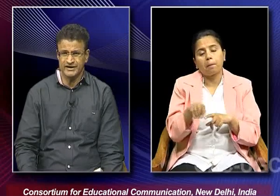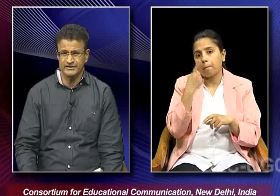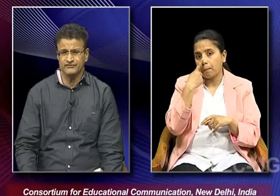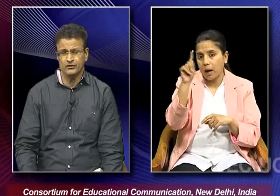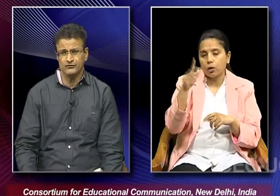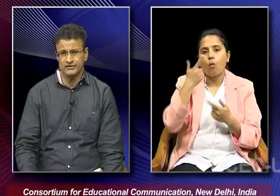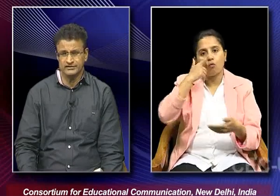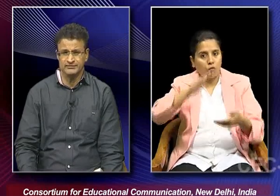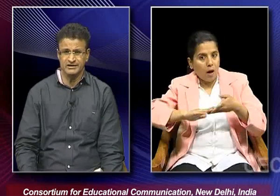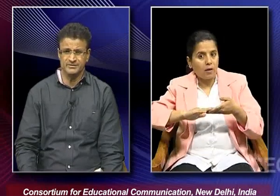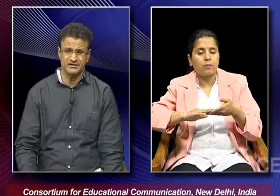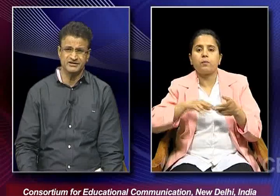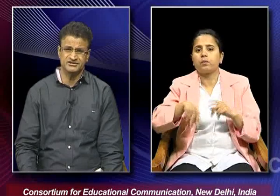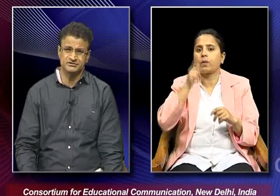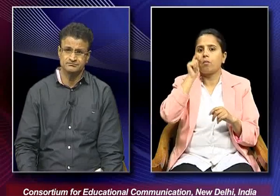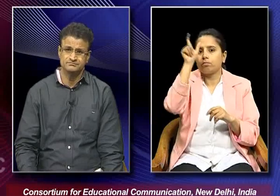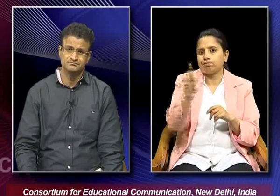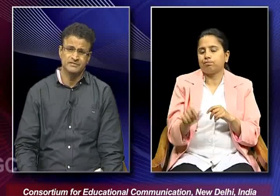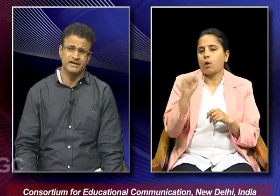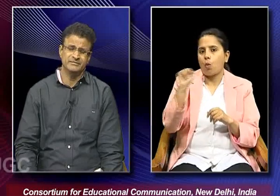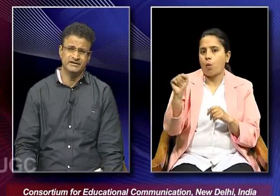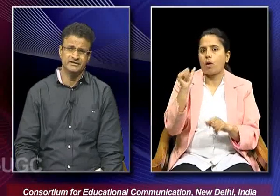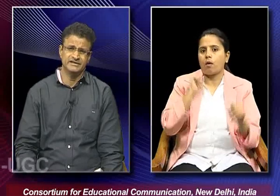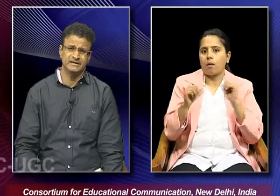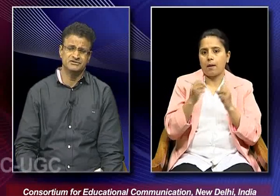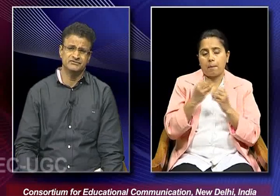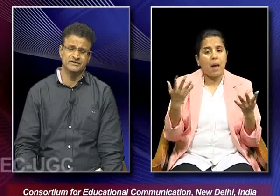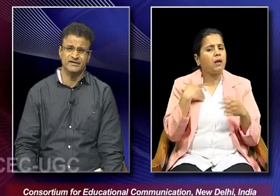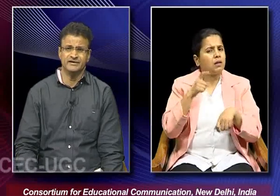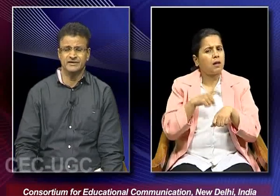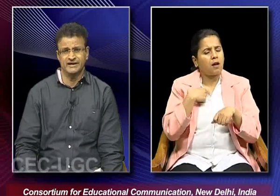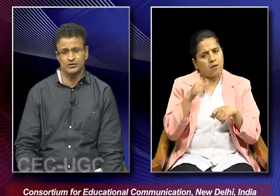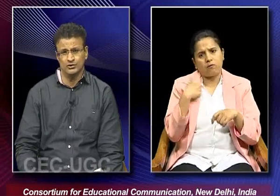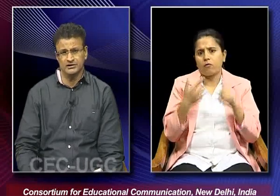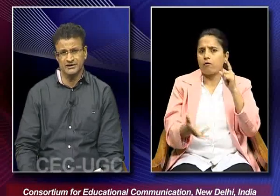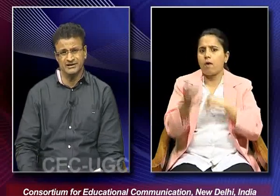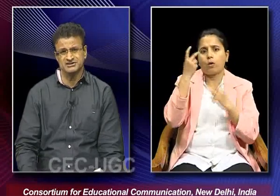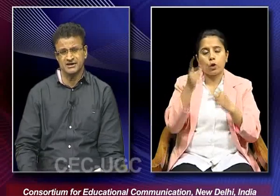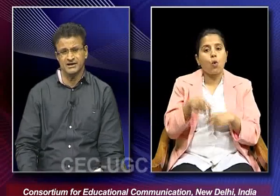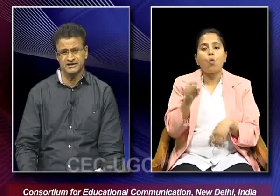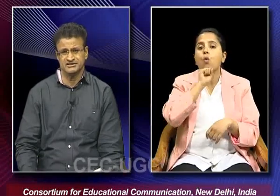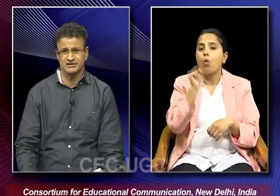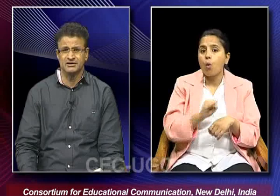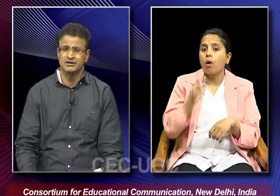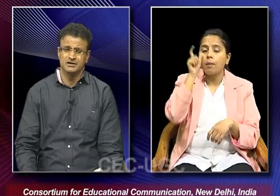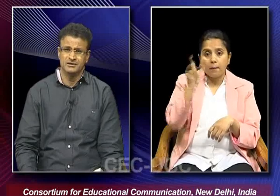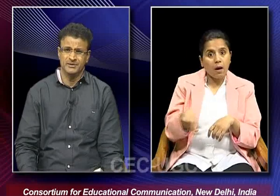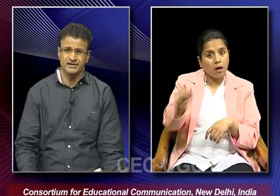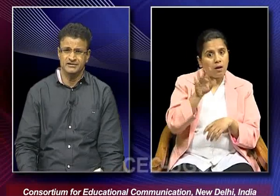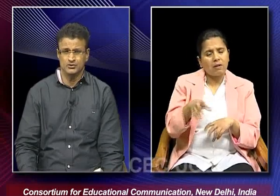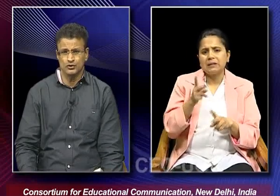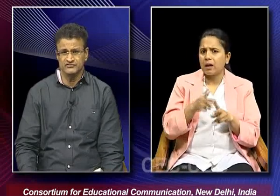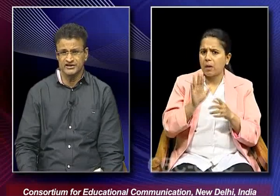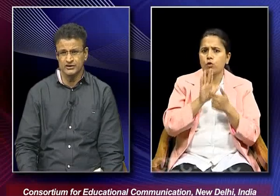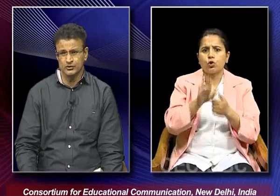the wife of the male protagonist, and many times we find that older males are still